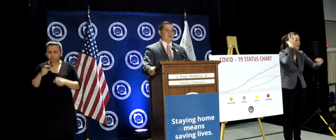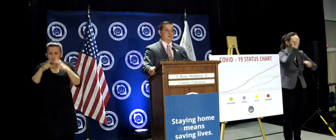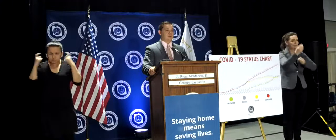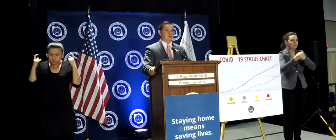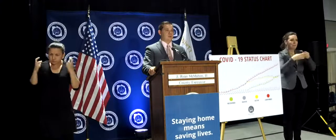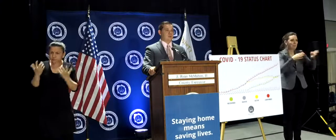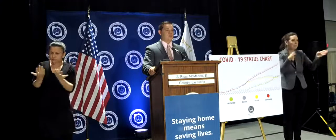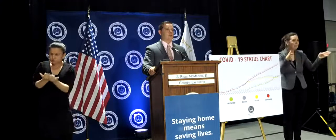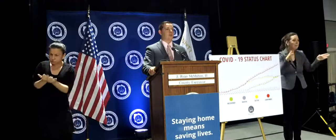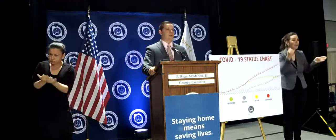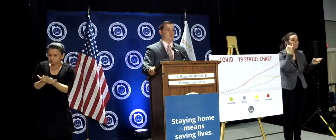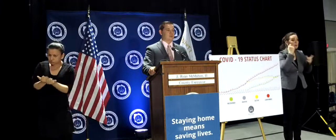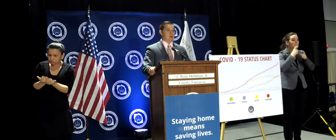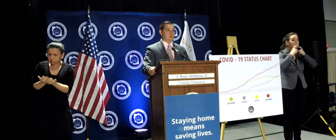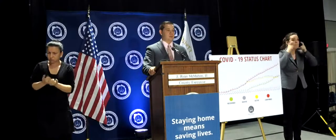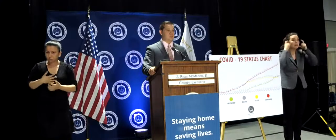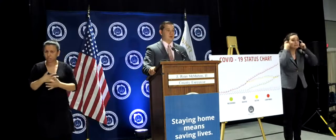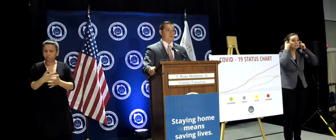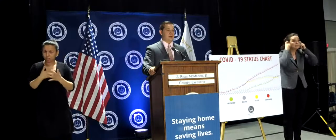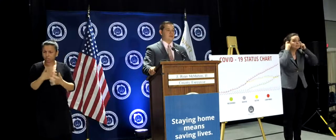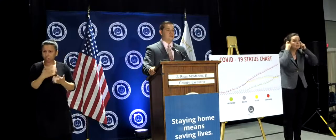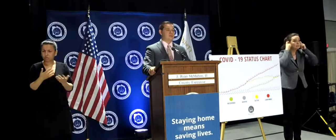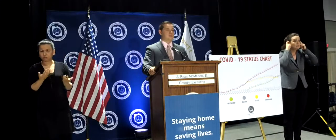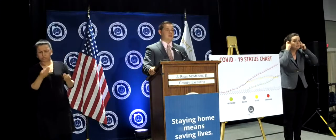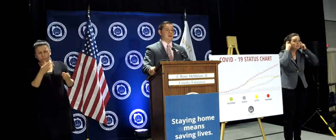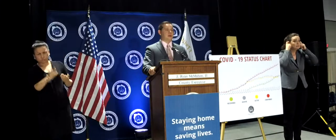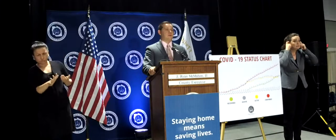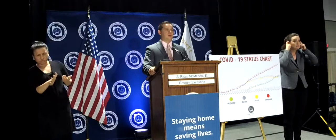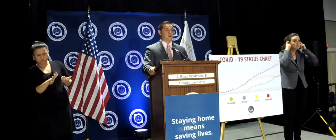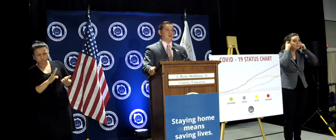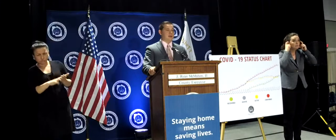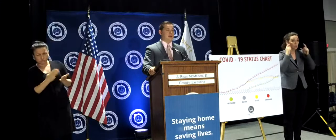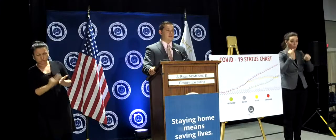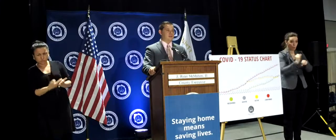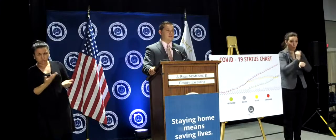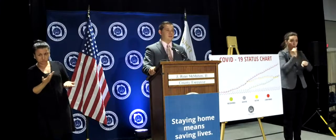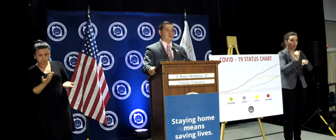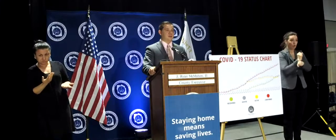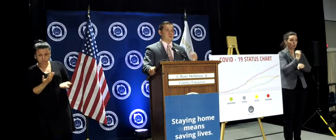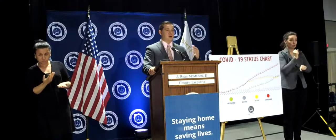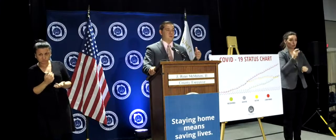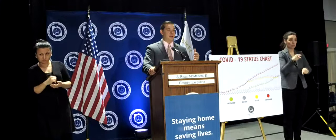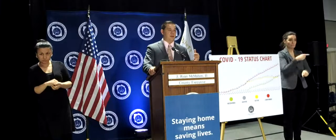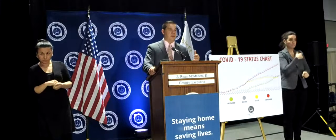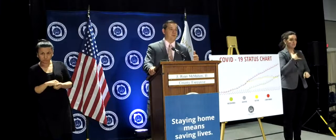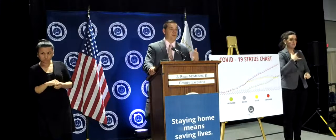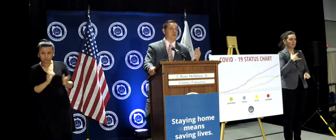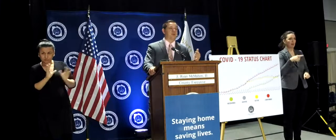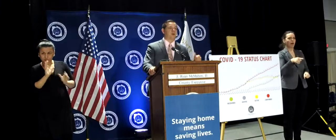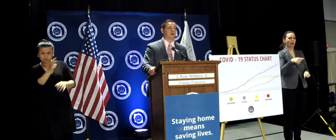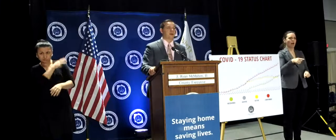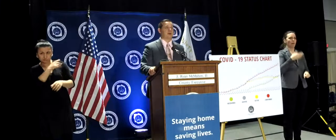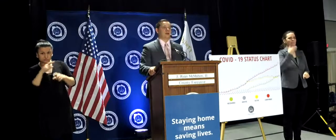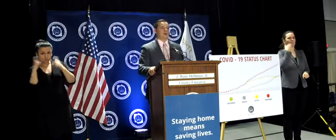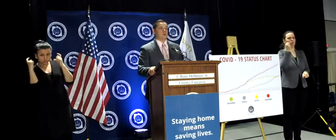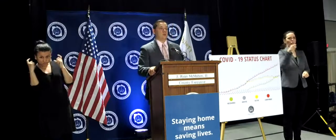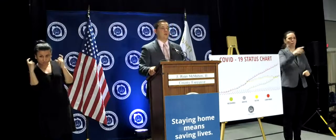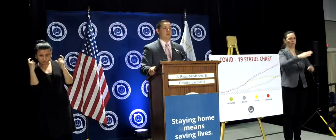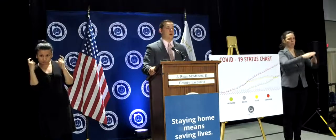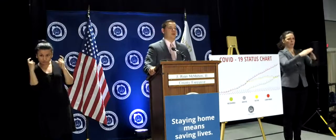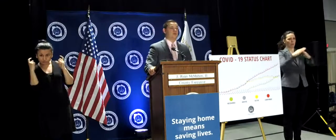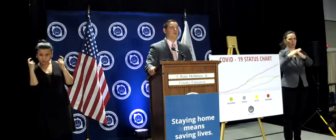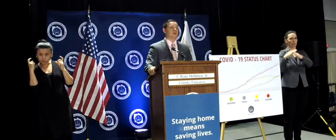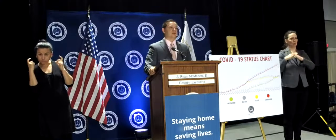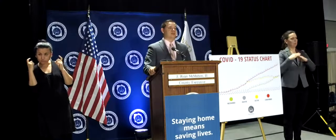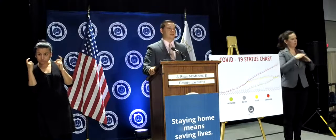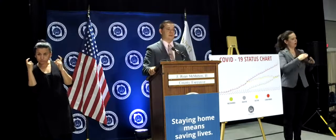confidence with employees of companies wearing masks and everybody wearing masks. As funny as we all may look, if we're all doing it, we'll